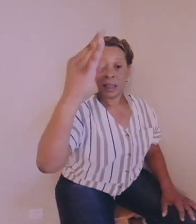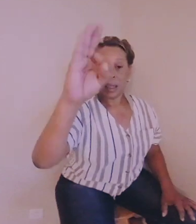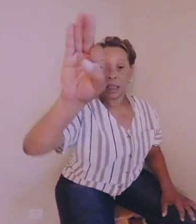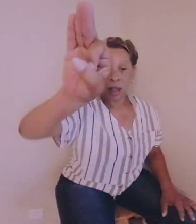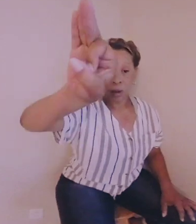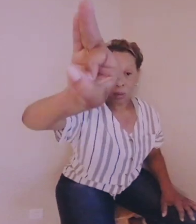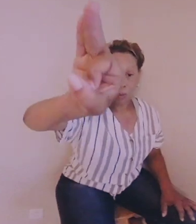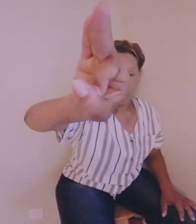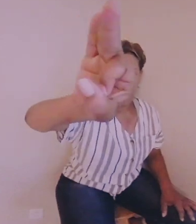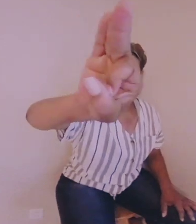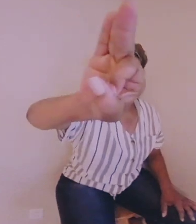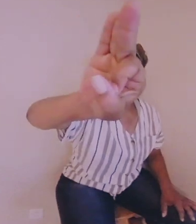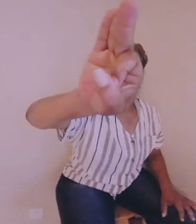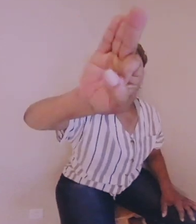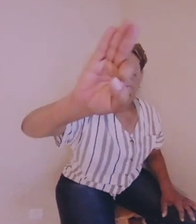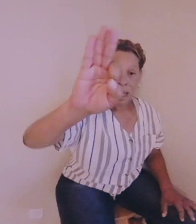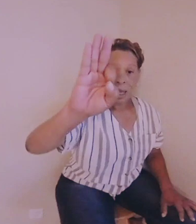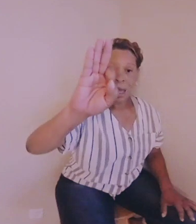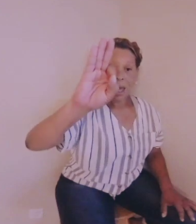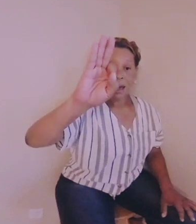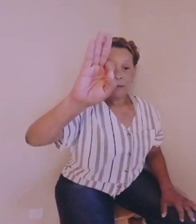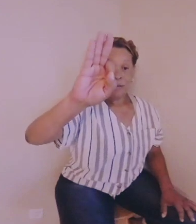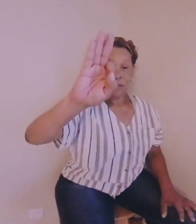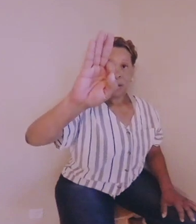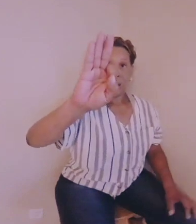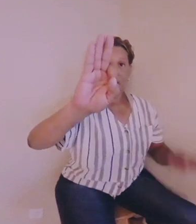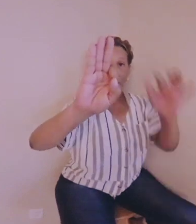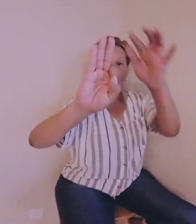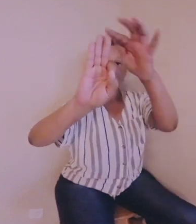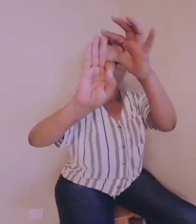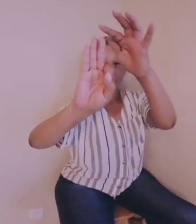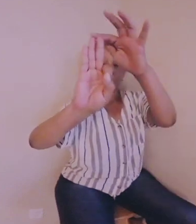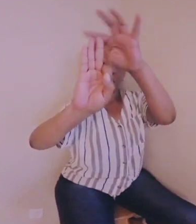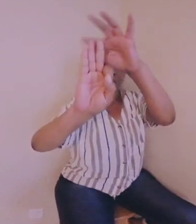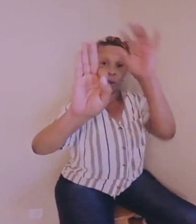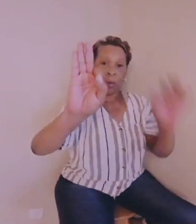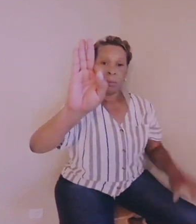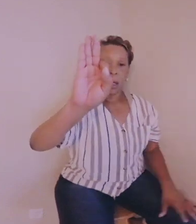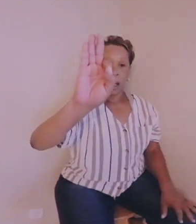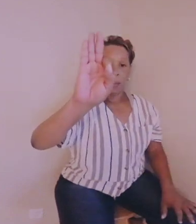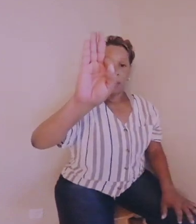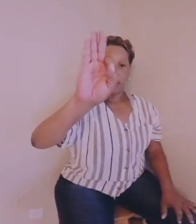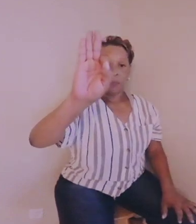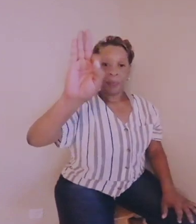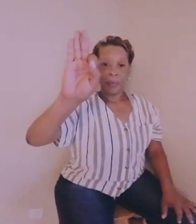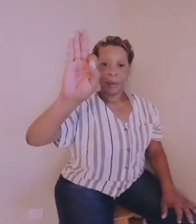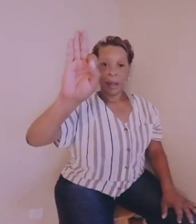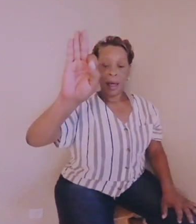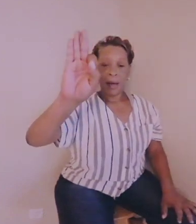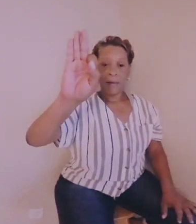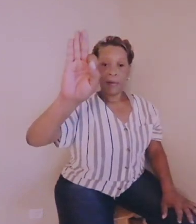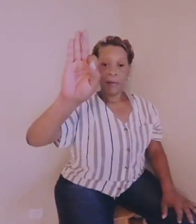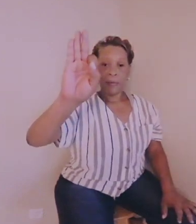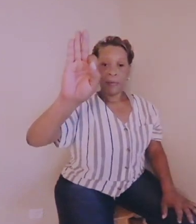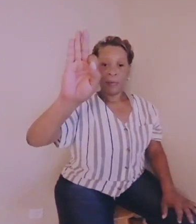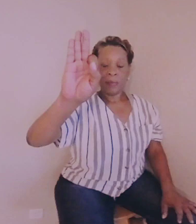like so, okay? F, and your other three fingers will be up, F.